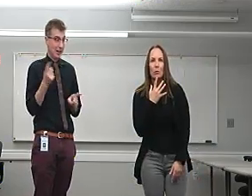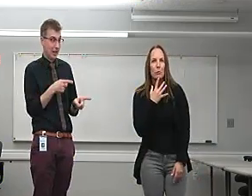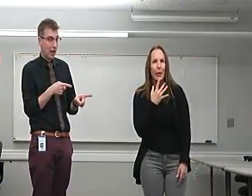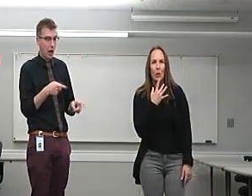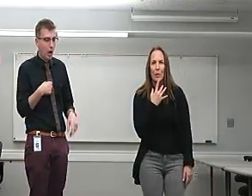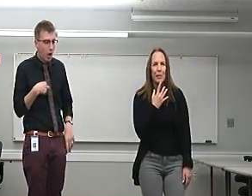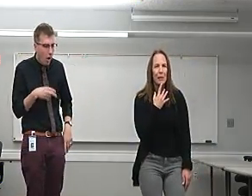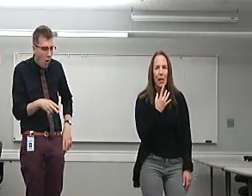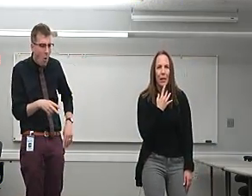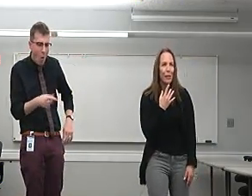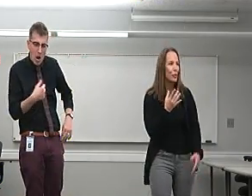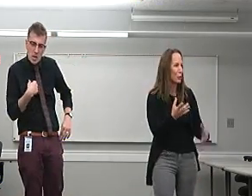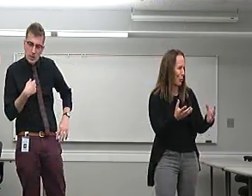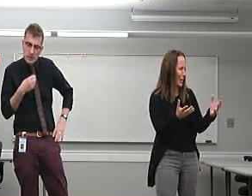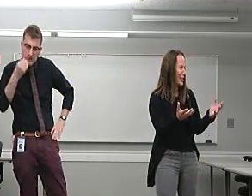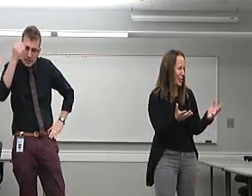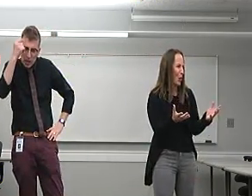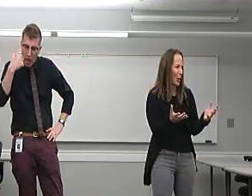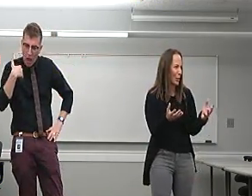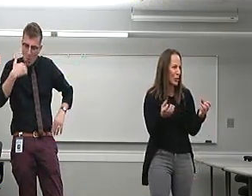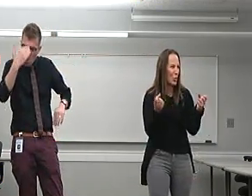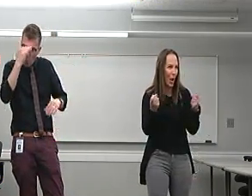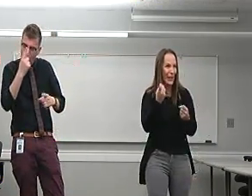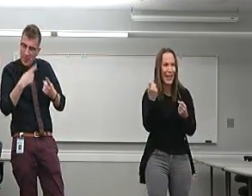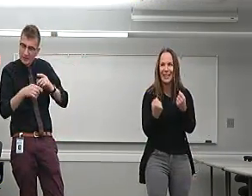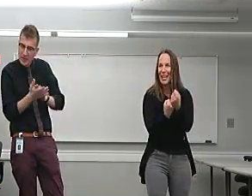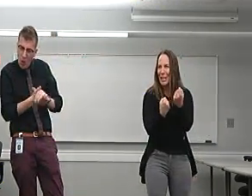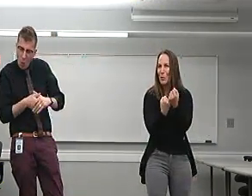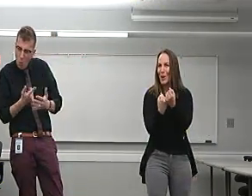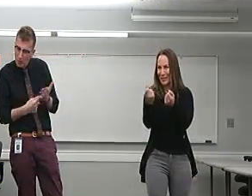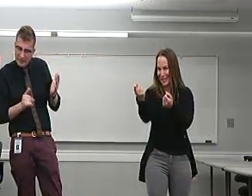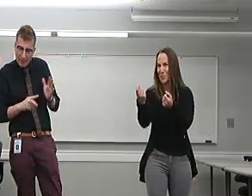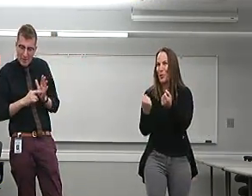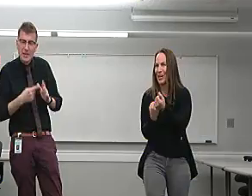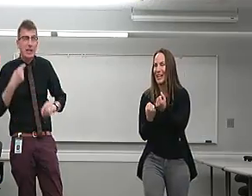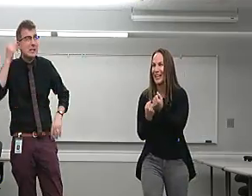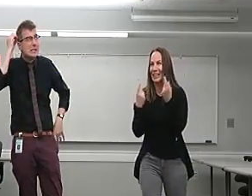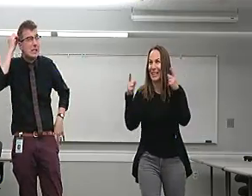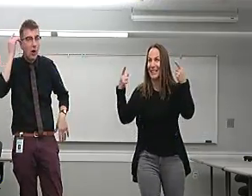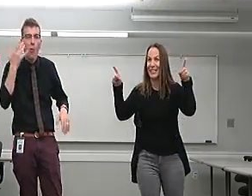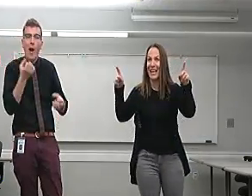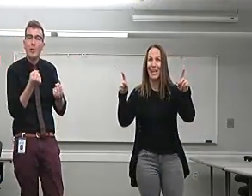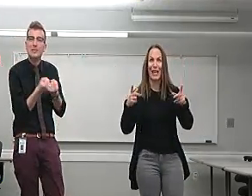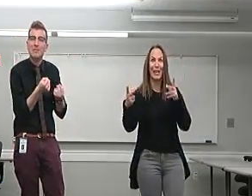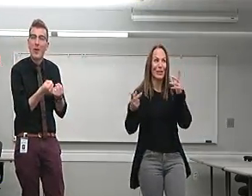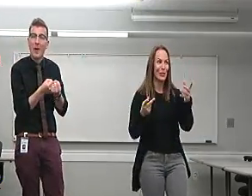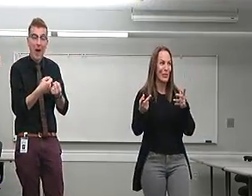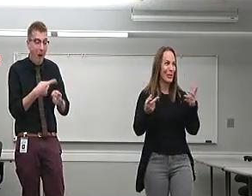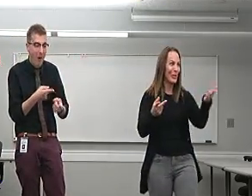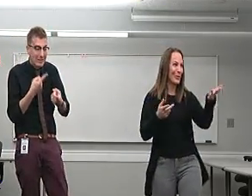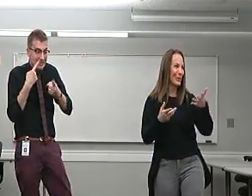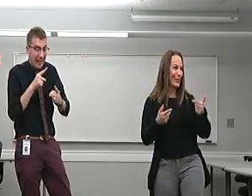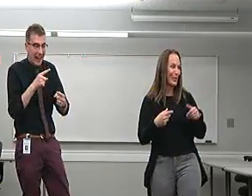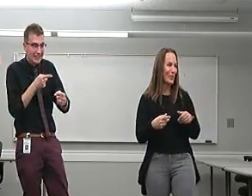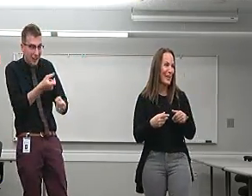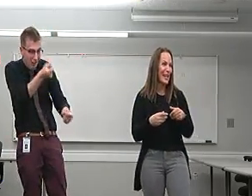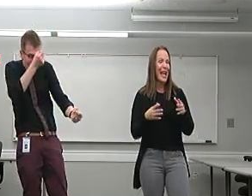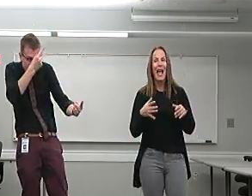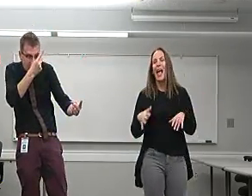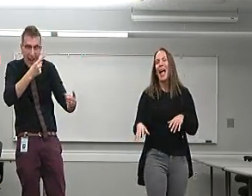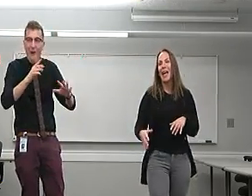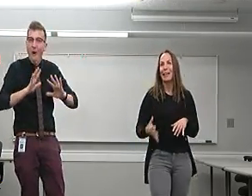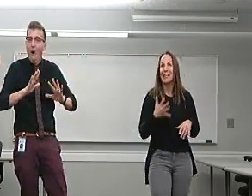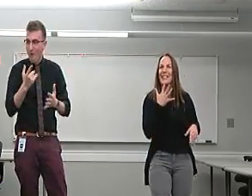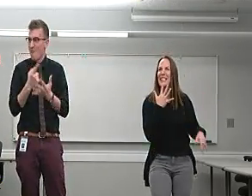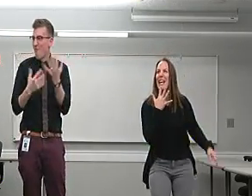sign. And you're trying so hard because you want to support and get like success. I understood you, you understood me. And Leah's signing